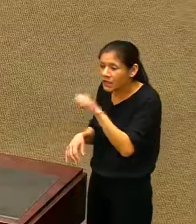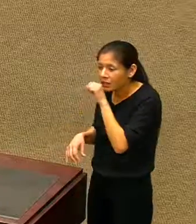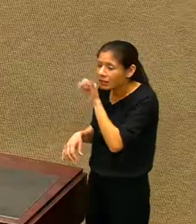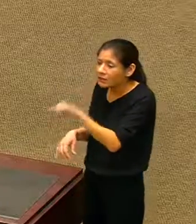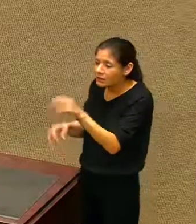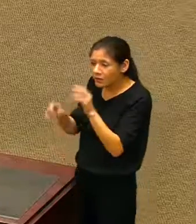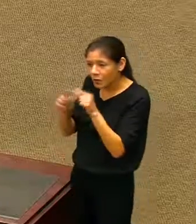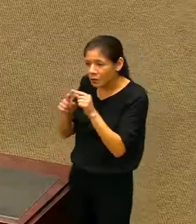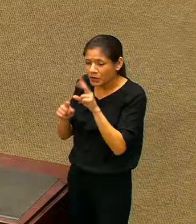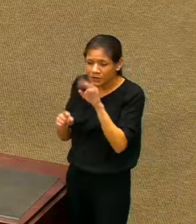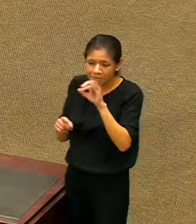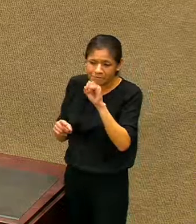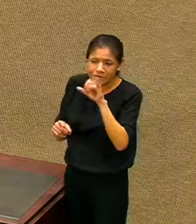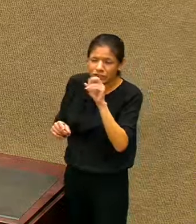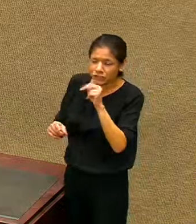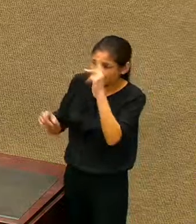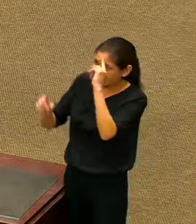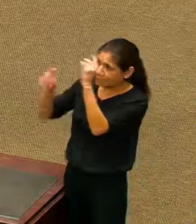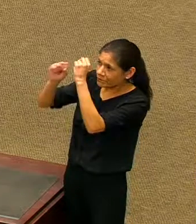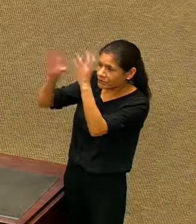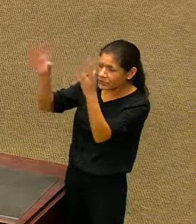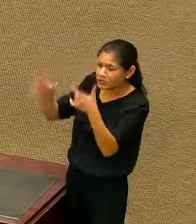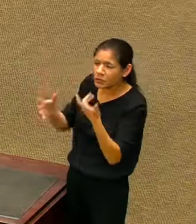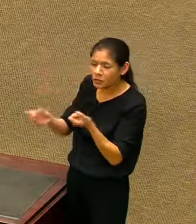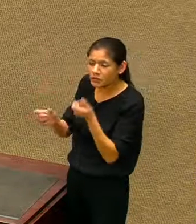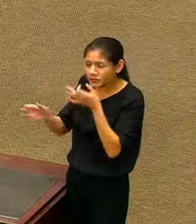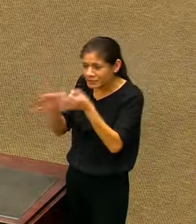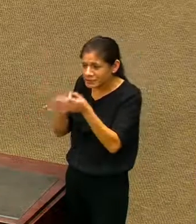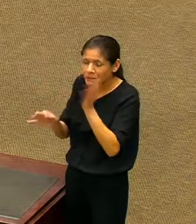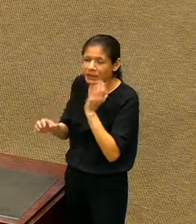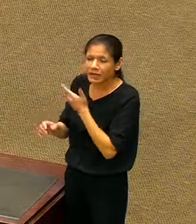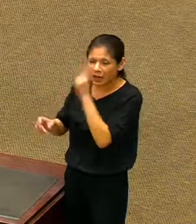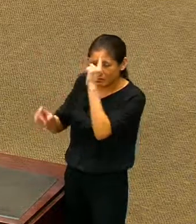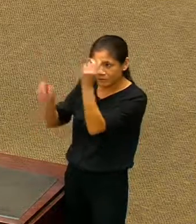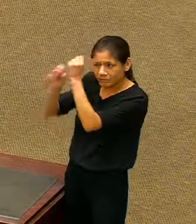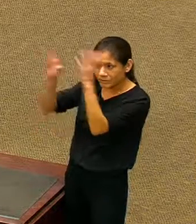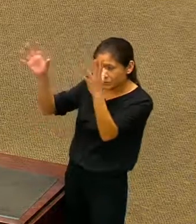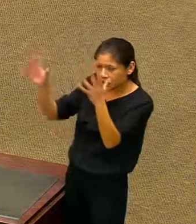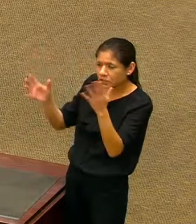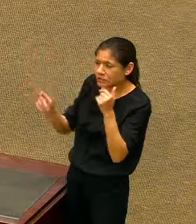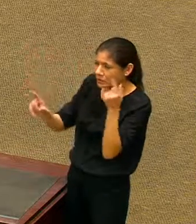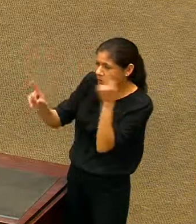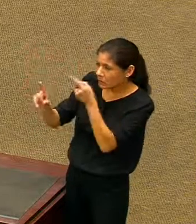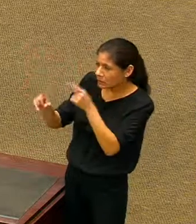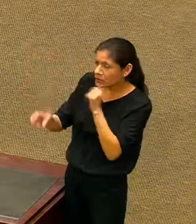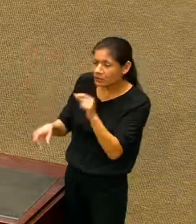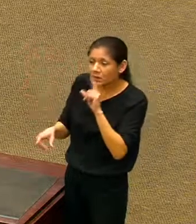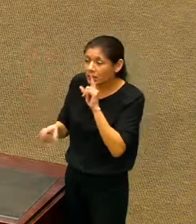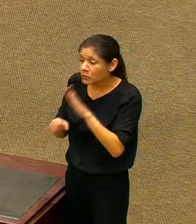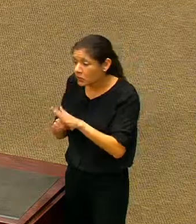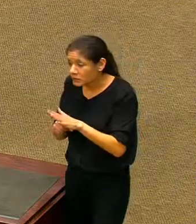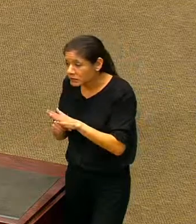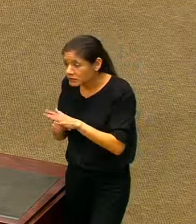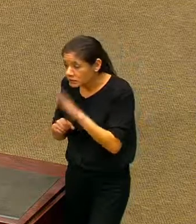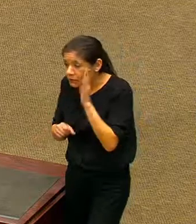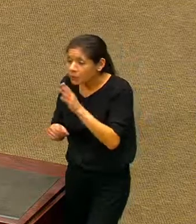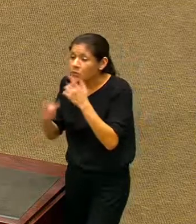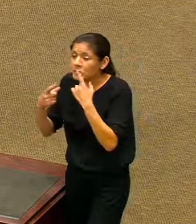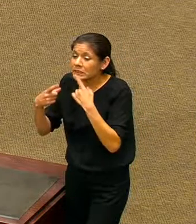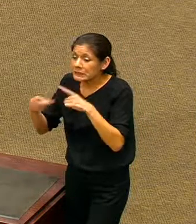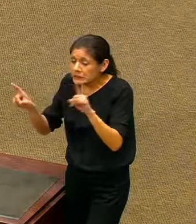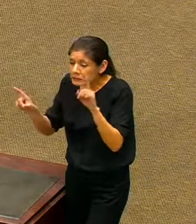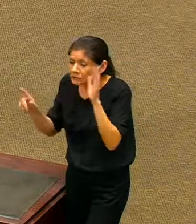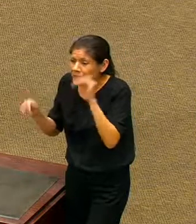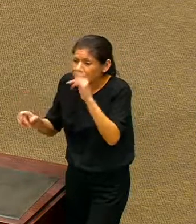vision, because I would like to tell you what our vision is and what we hope to achieve. It's not a promise here tonight. What we will achieve is what we hope.